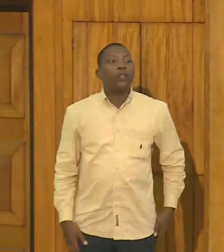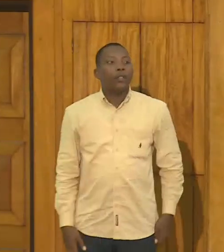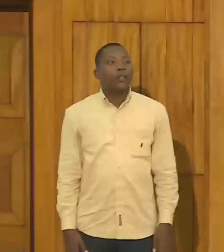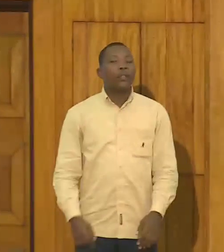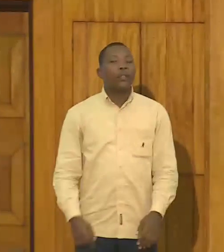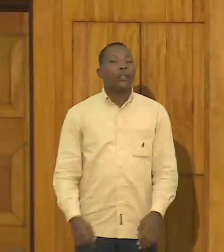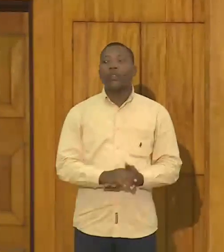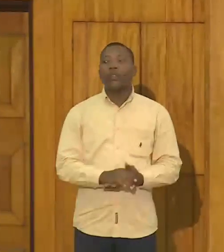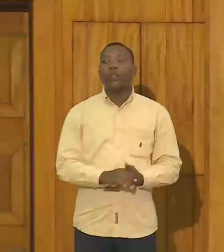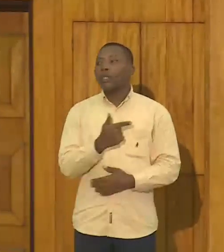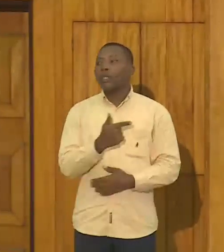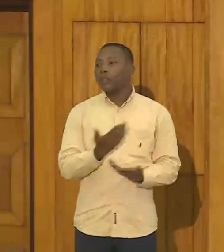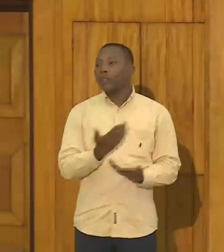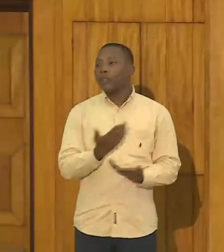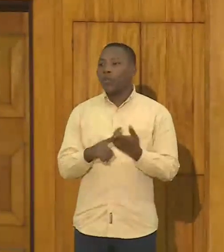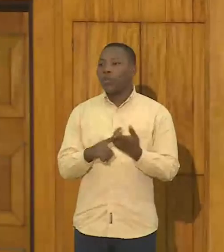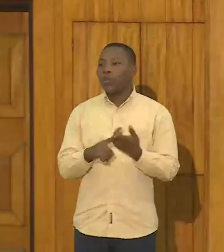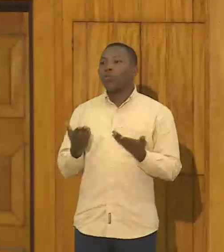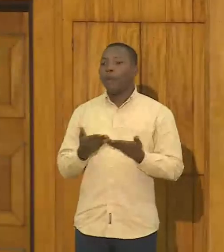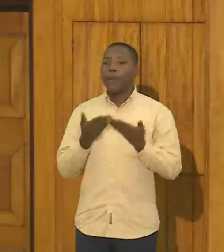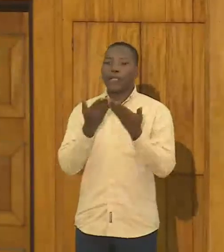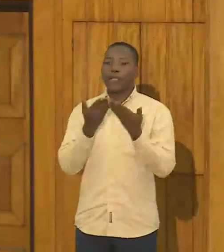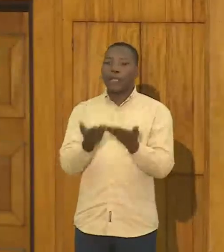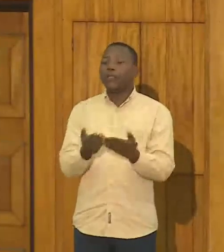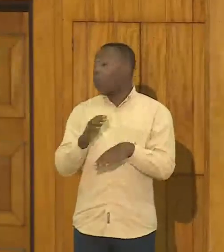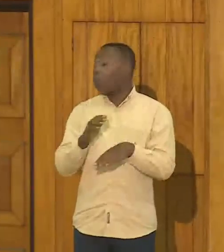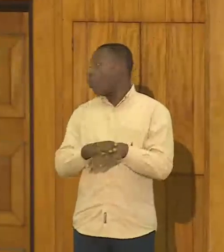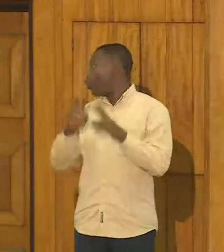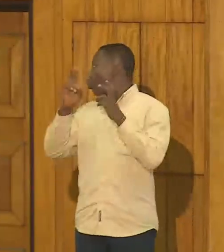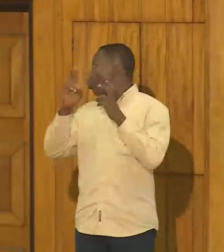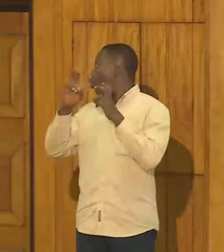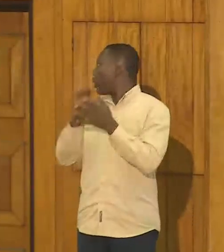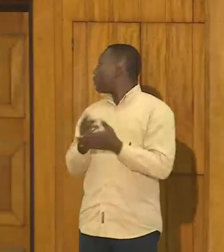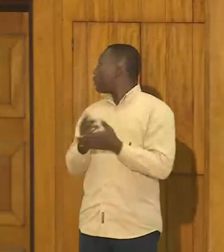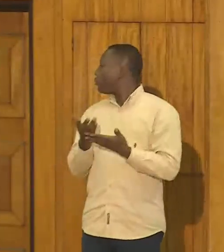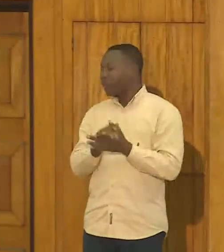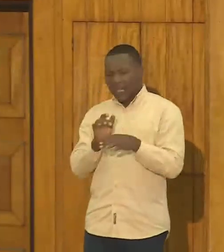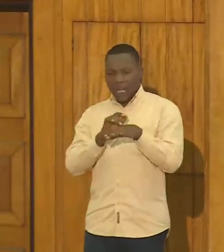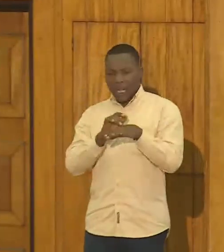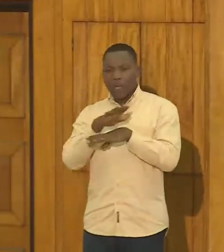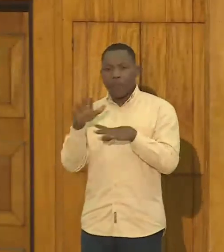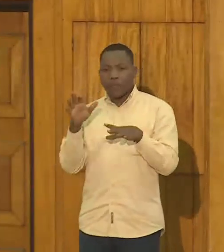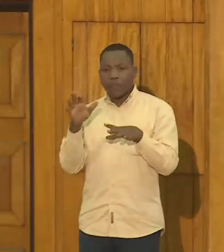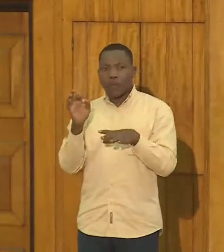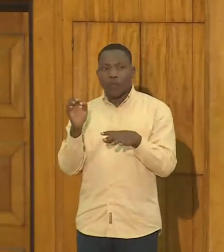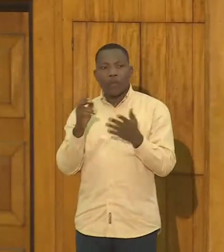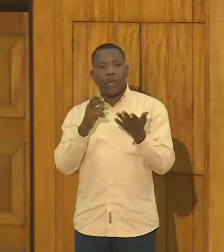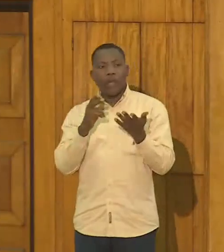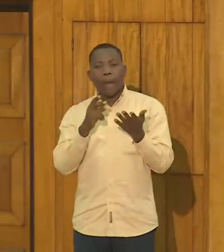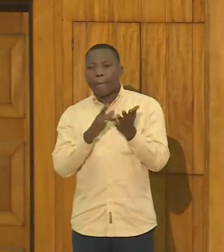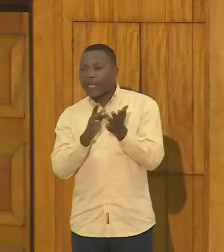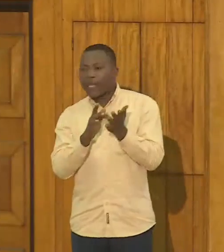I'm before you to present my abstract on a scoping review of the impact of vaccine characteristics on